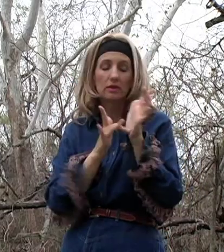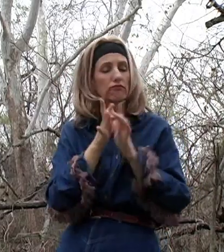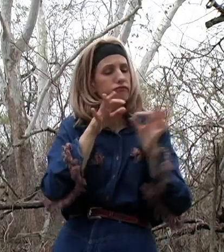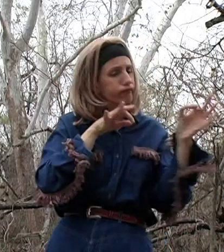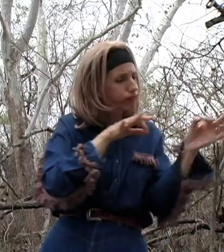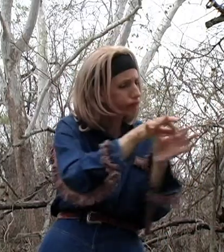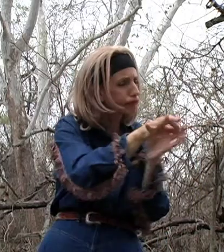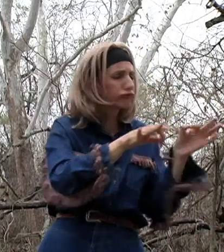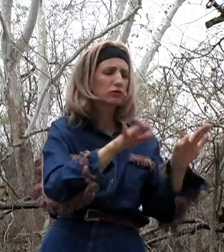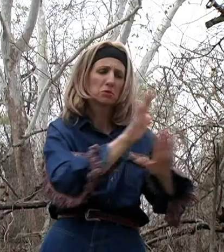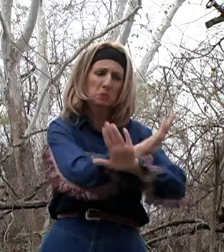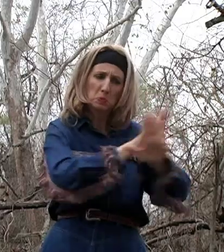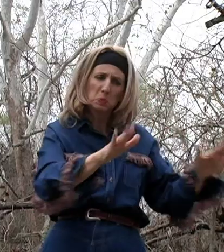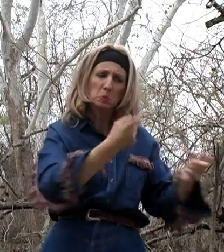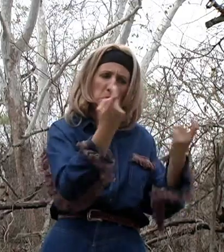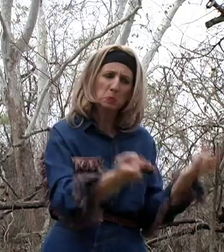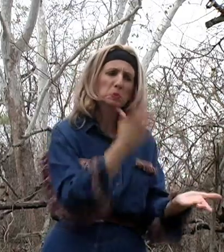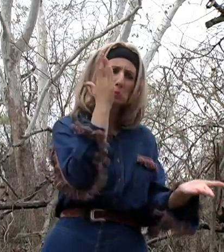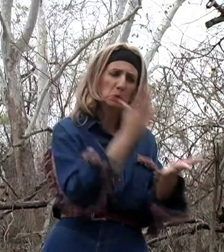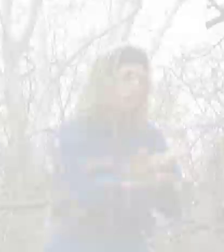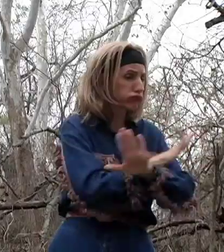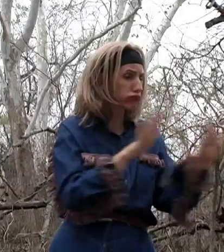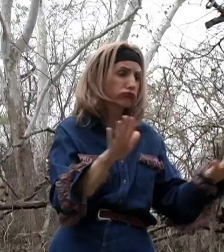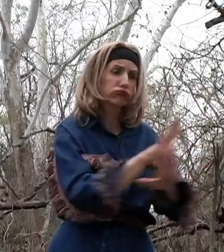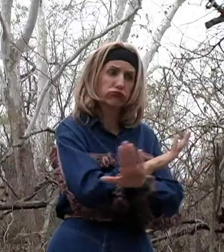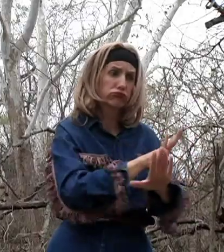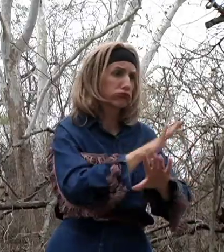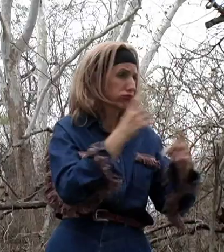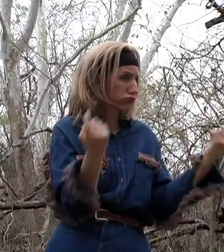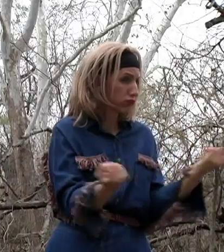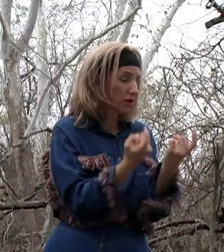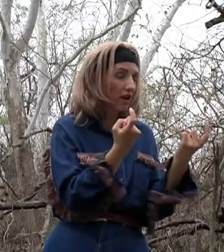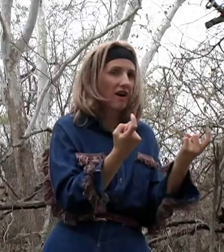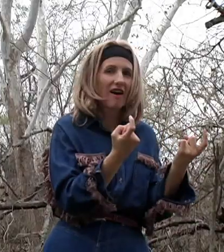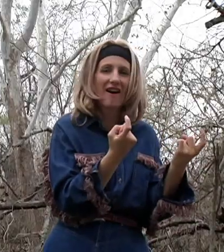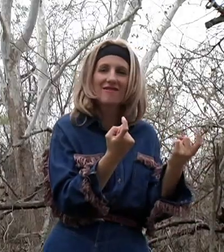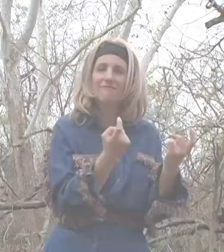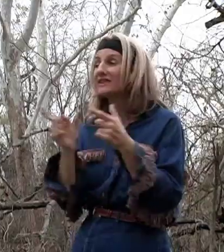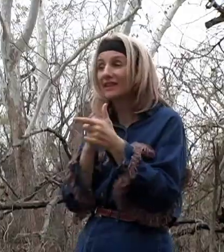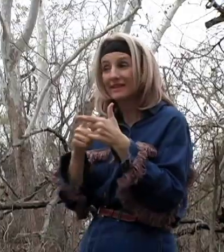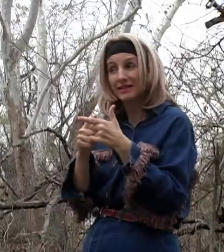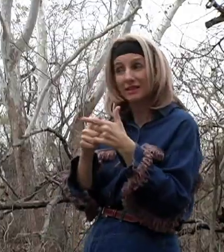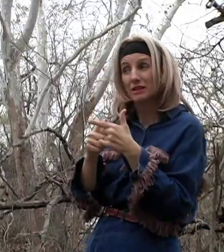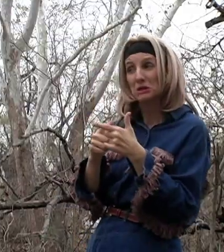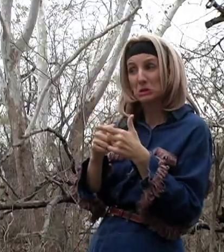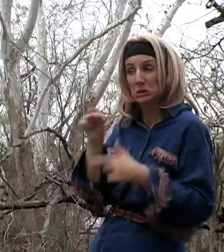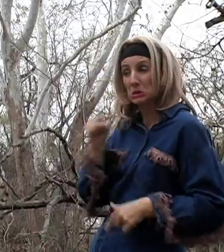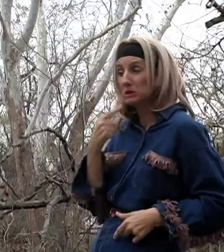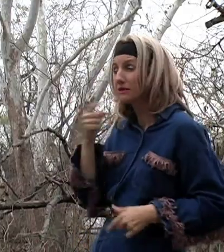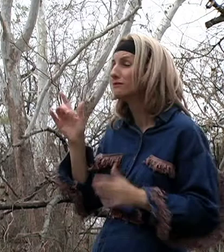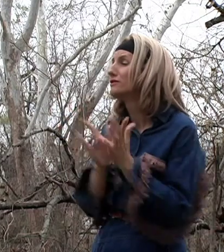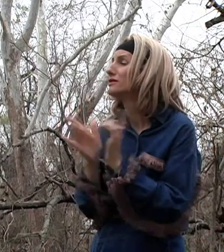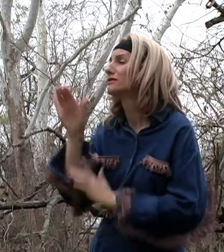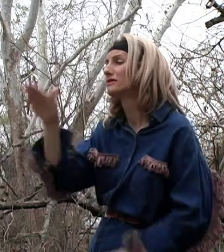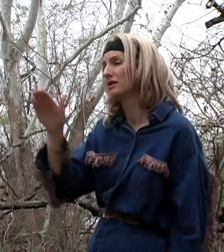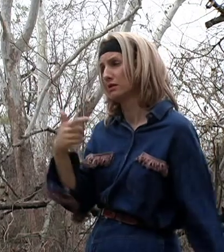Then Jesus explained, stop doing sinful things. Stop doing wrong. Don't keep on sinning. And then Zacchaeus said, oh,